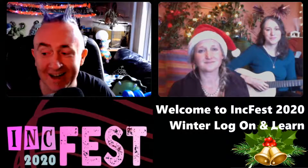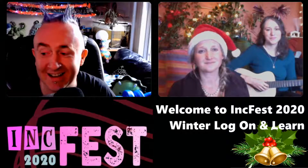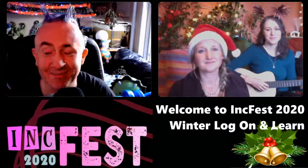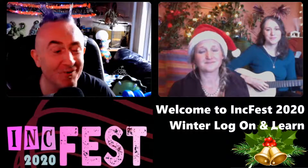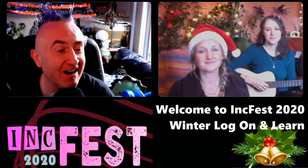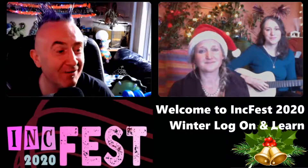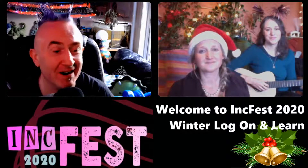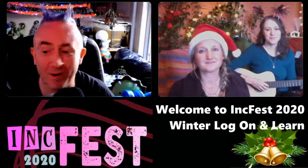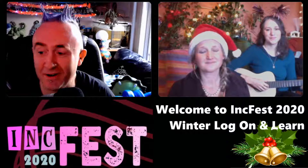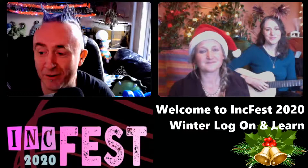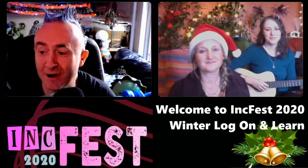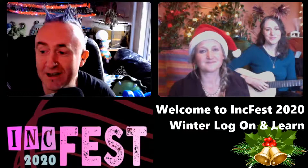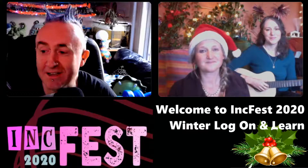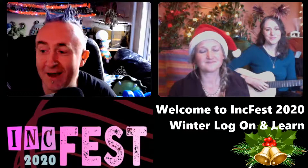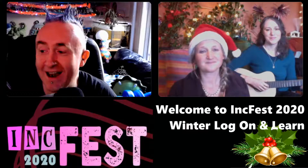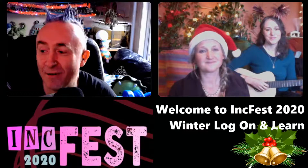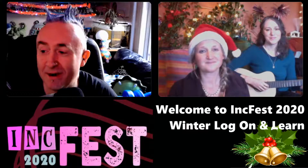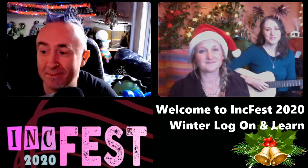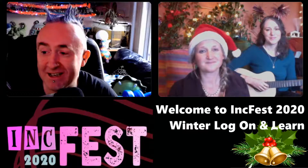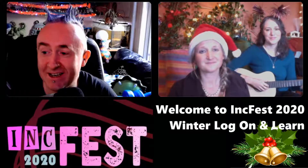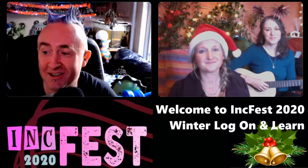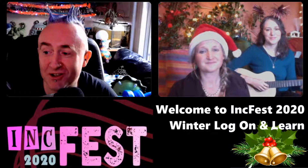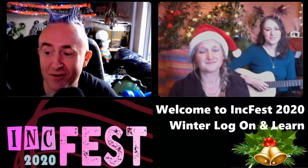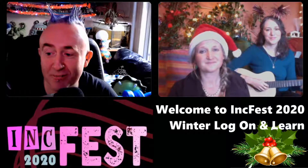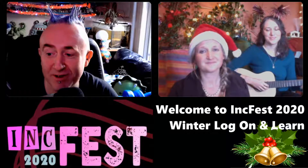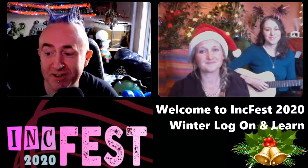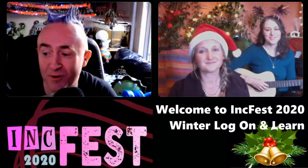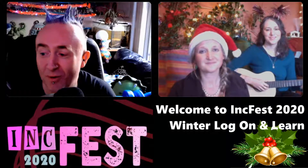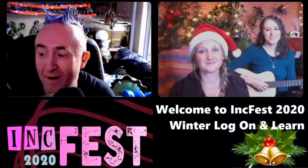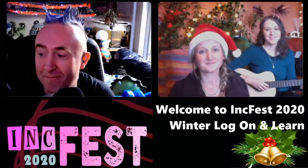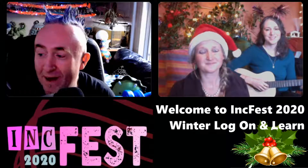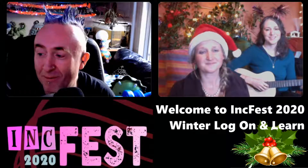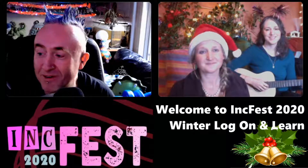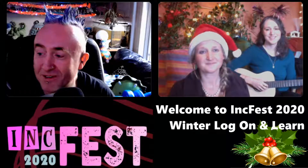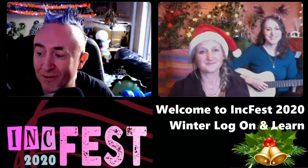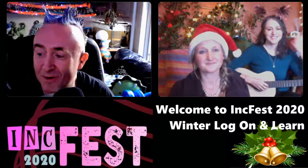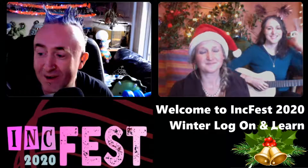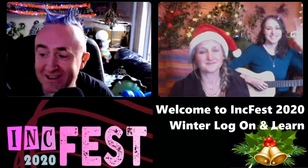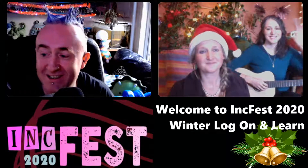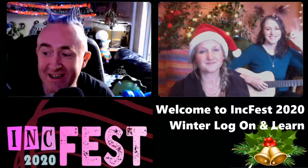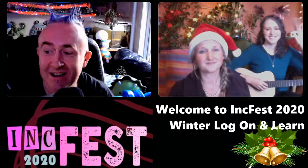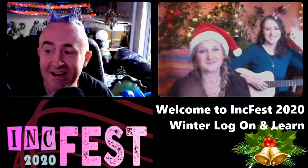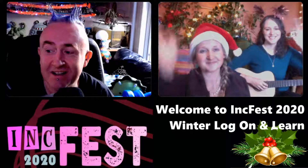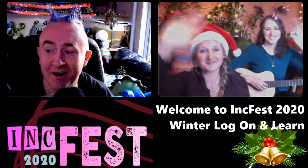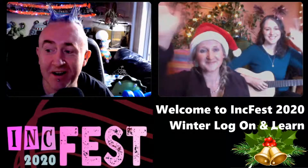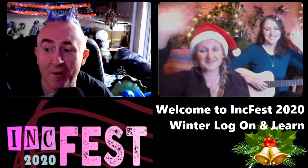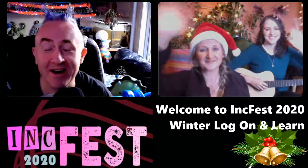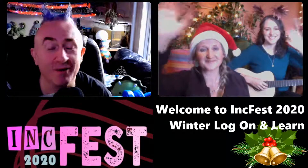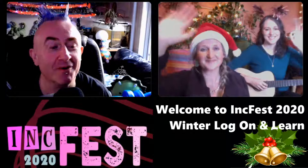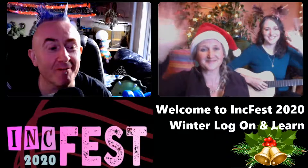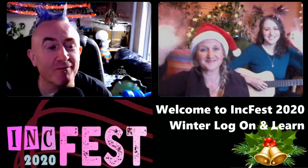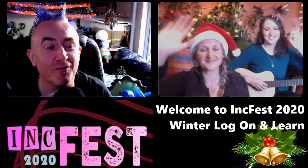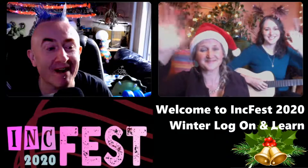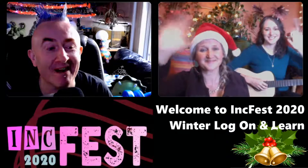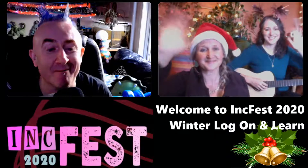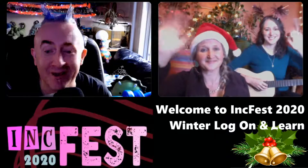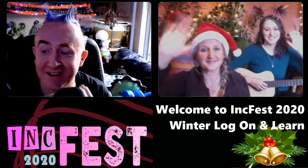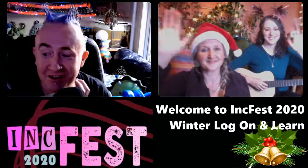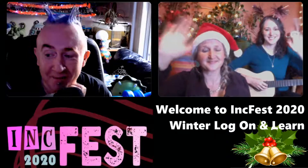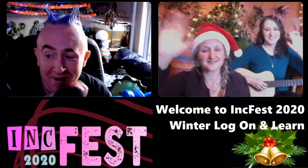It's really, really wonderful. So hello in particular to Shrubbery School and Belmont School, who I can see signing away. You're doing a brilliant, brilliant job, and you're